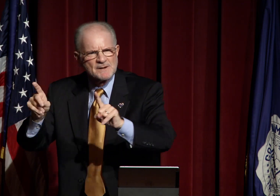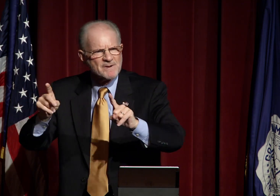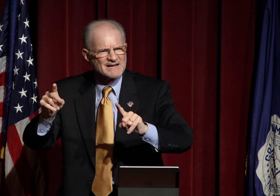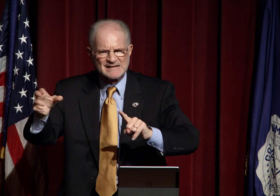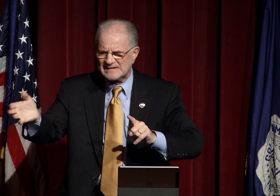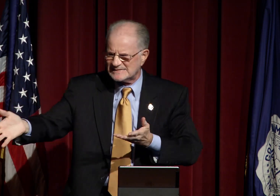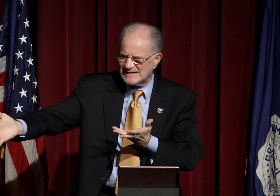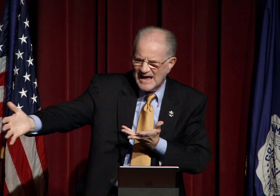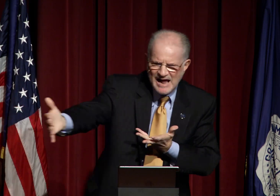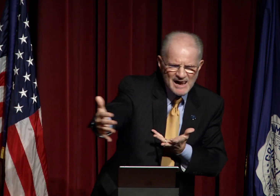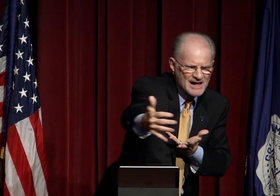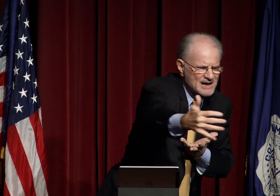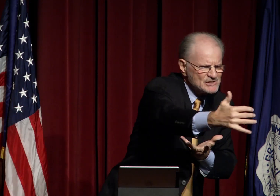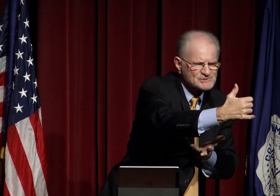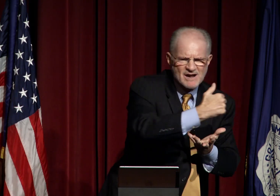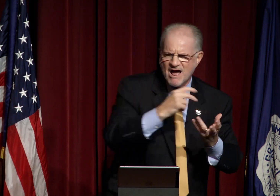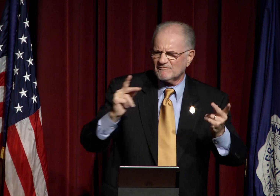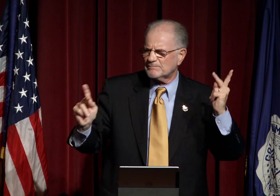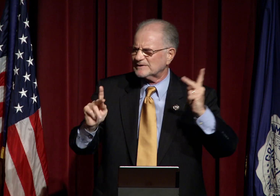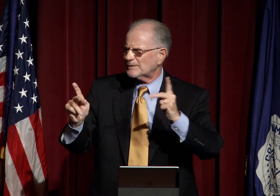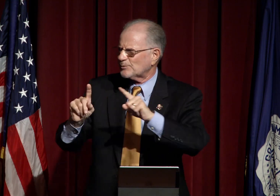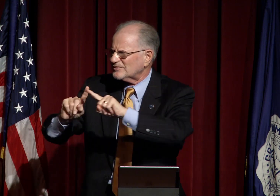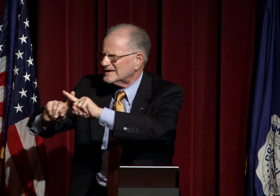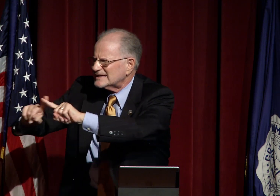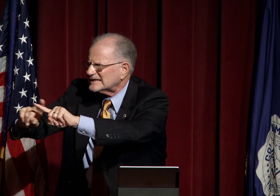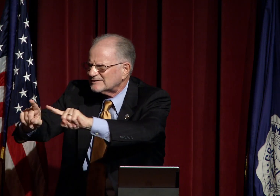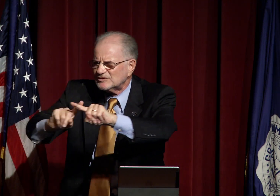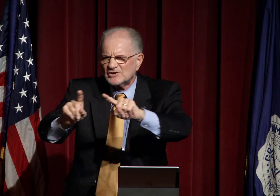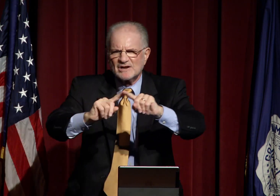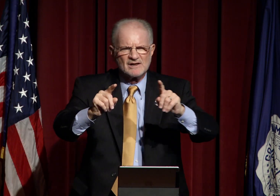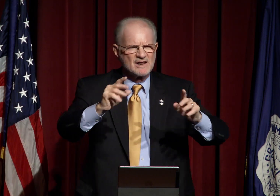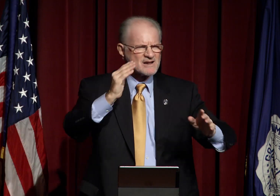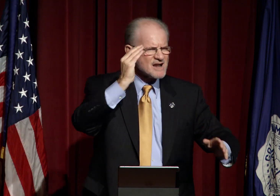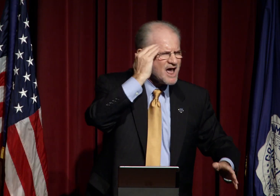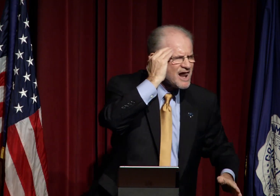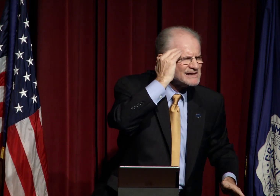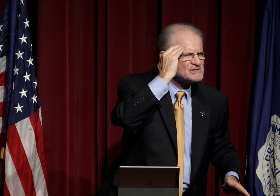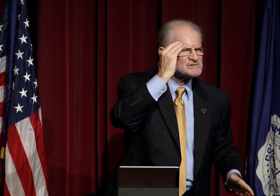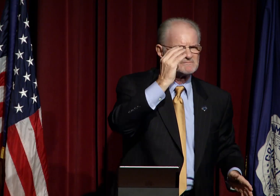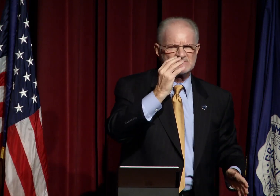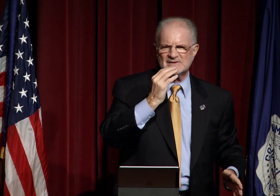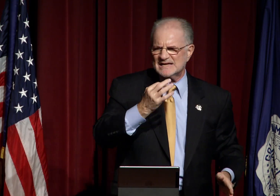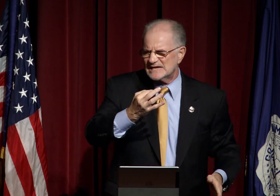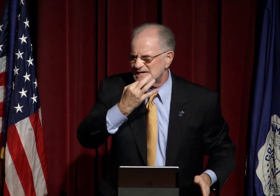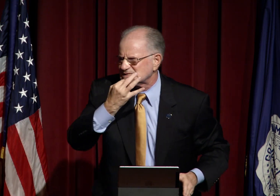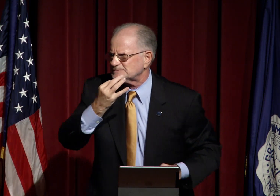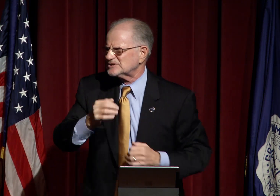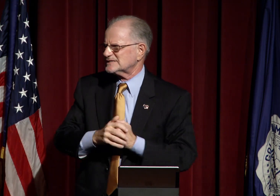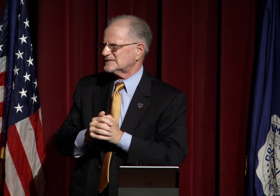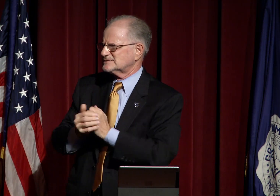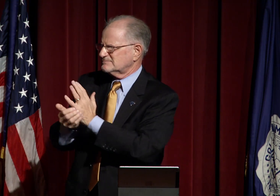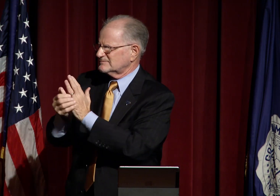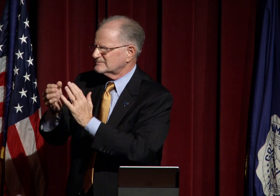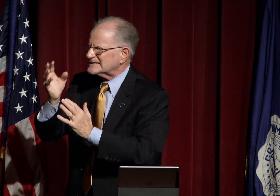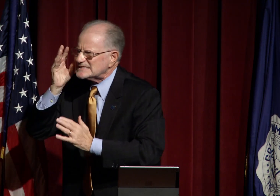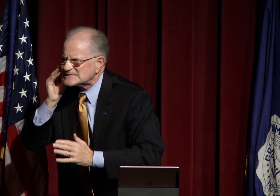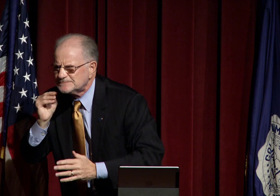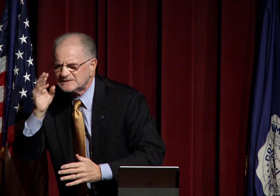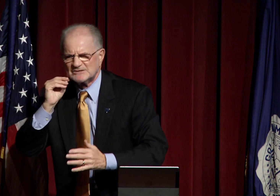This is true of all of us. We must collectively bring our expertise together and leverage the knowledge and expertise that we